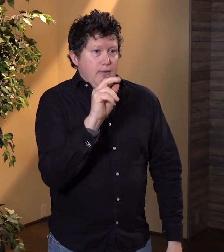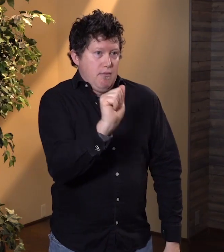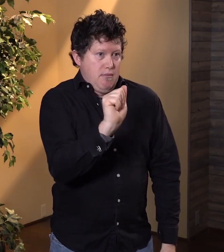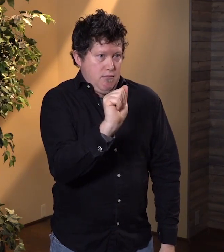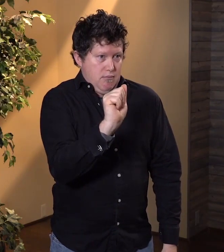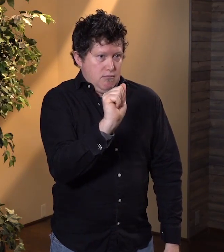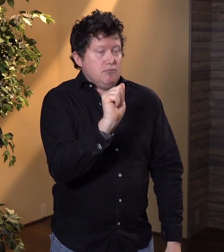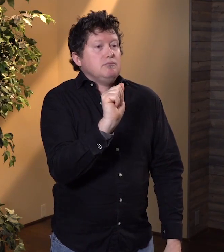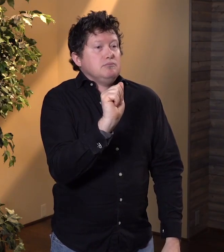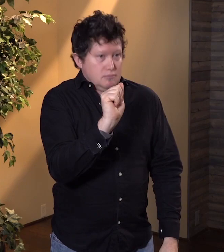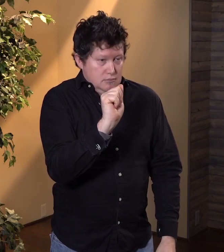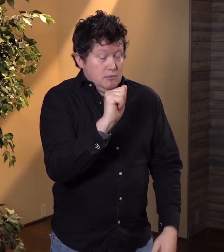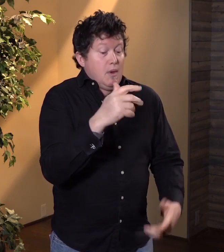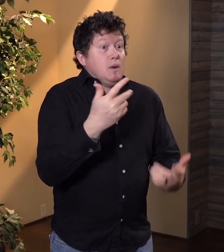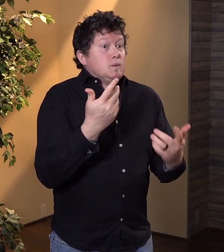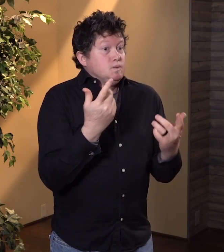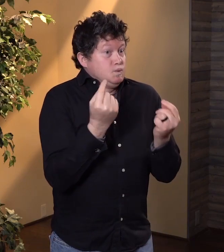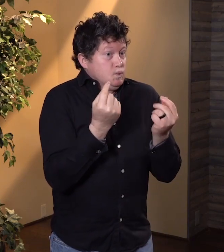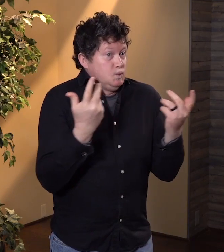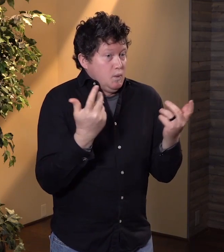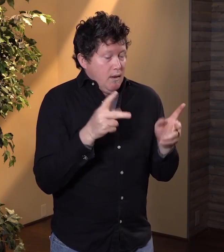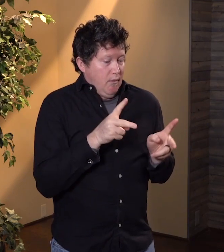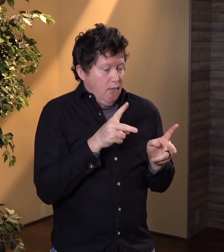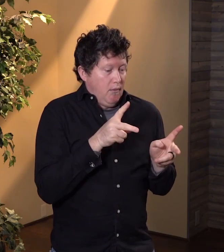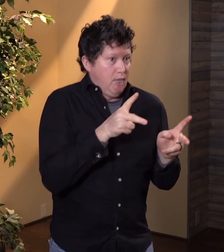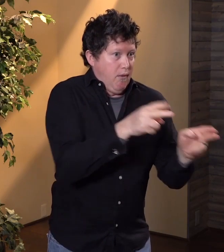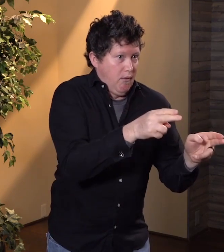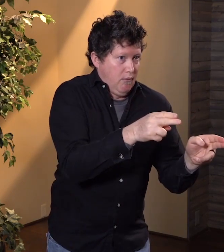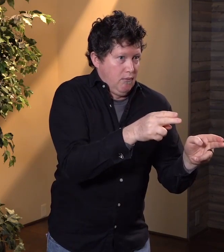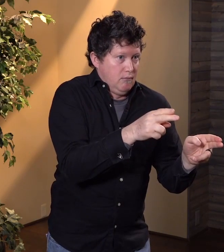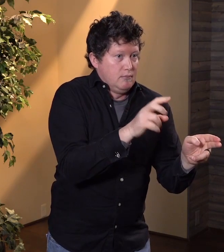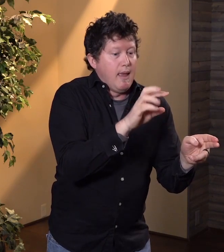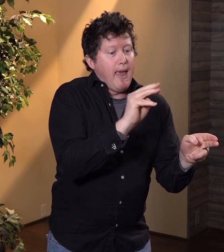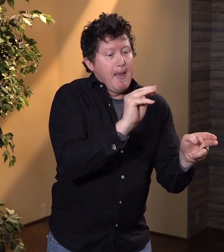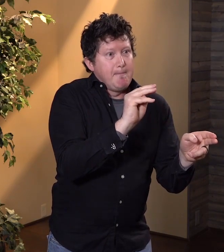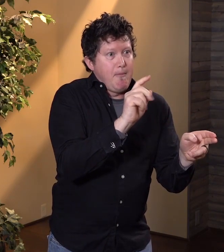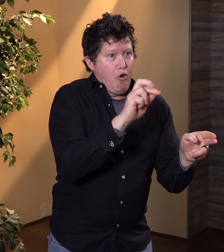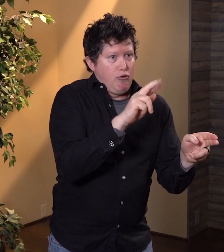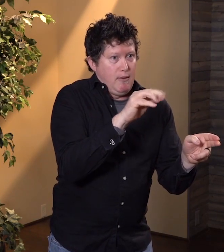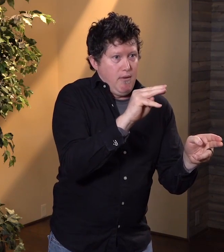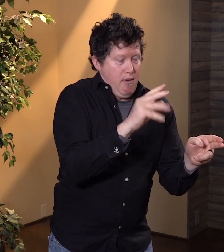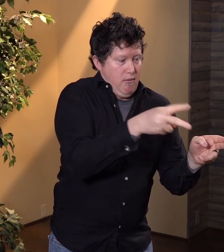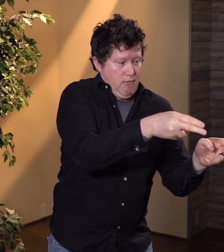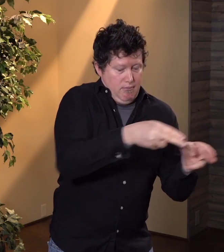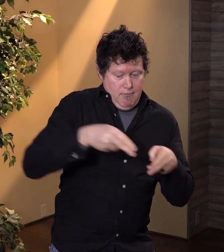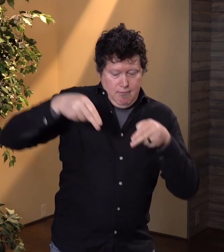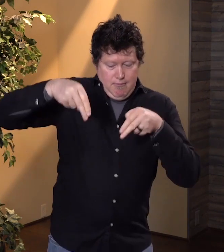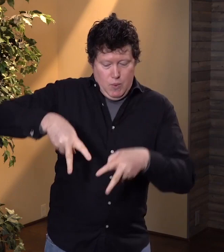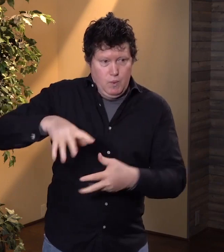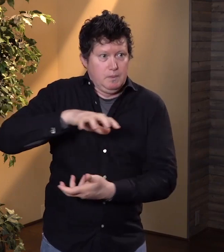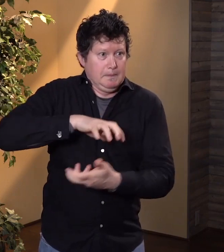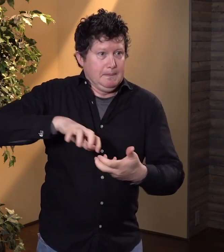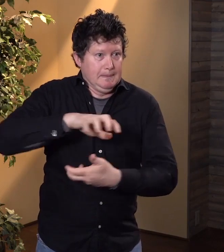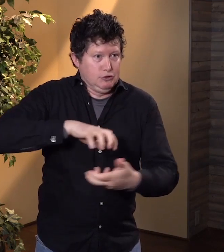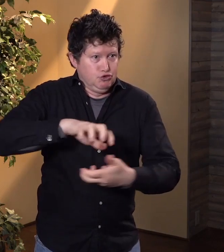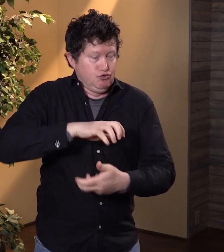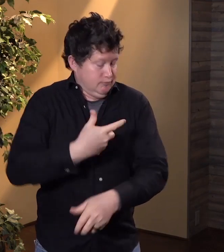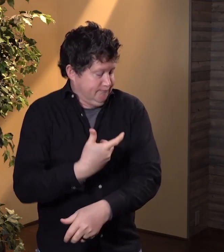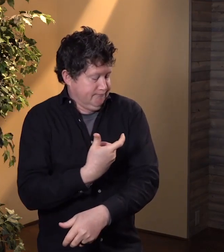or mRNA that is spliced and put into the mixture, helping the body to then